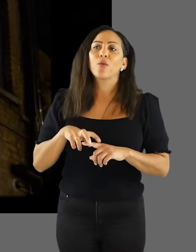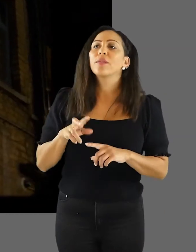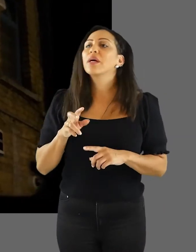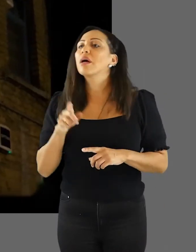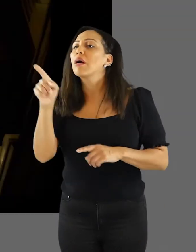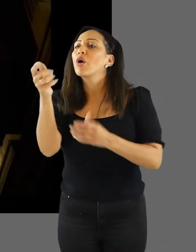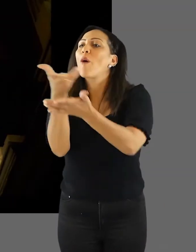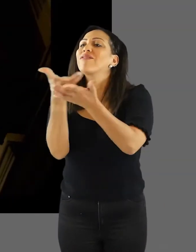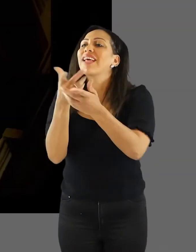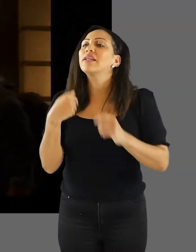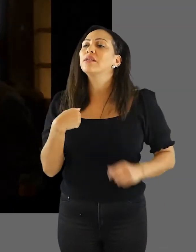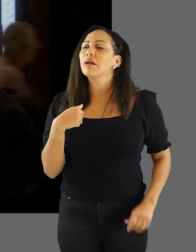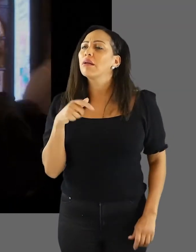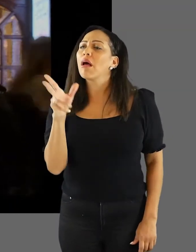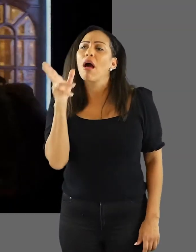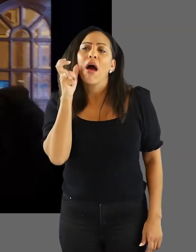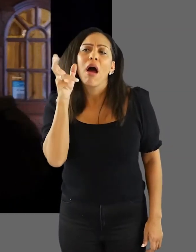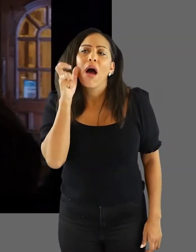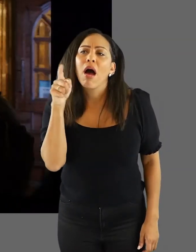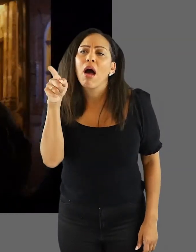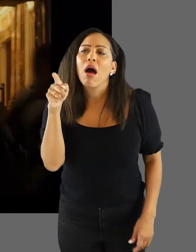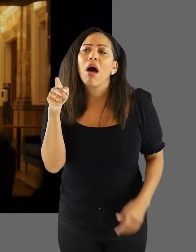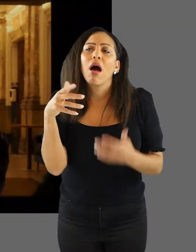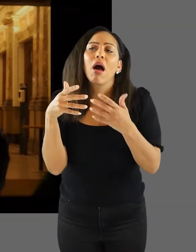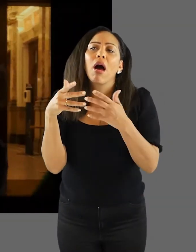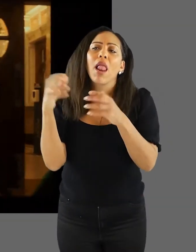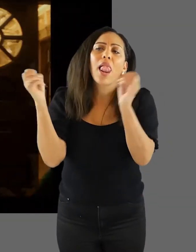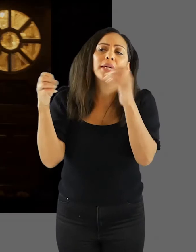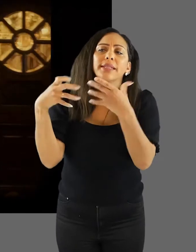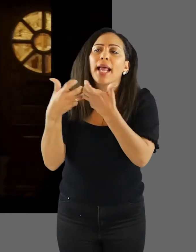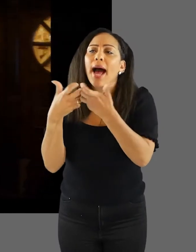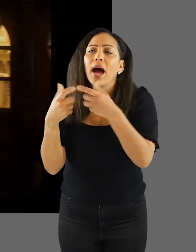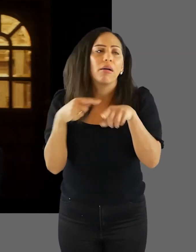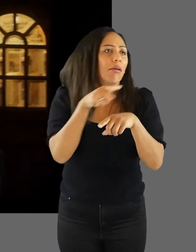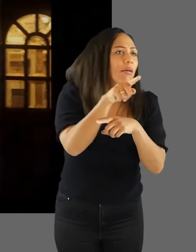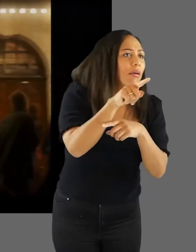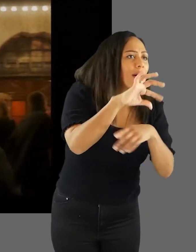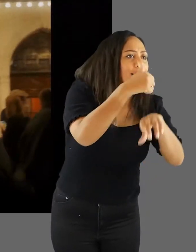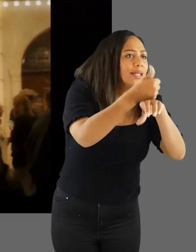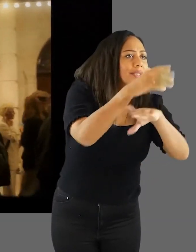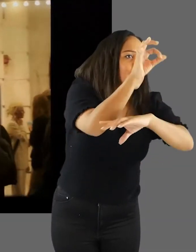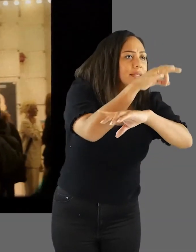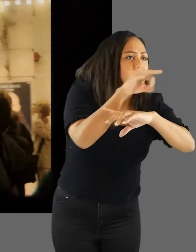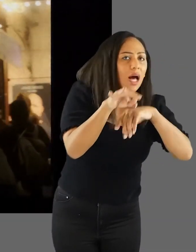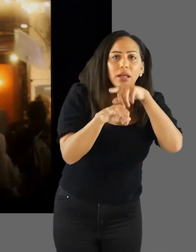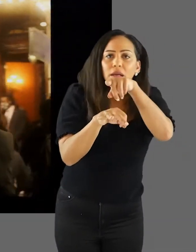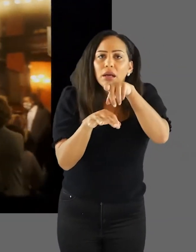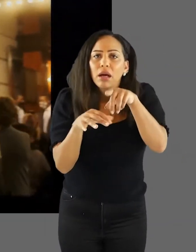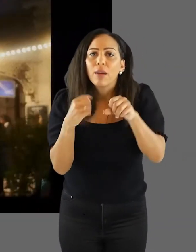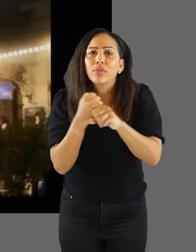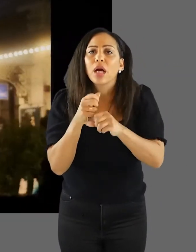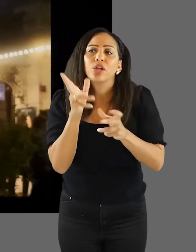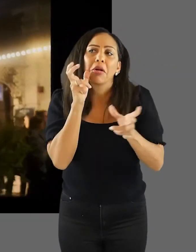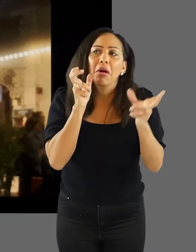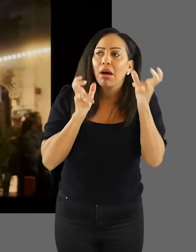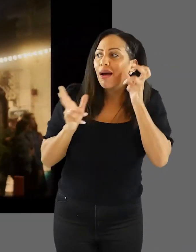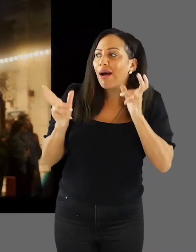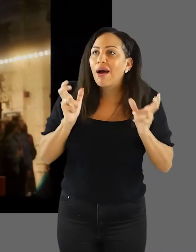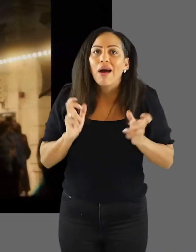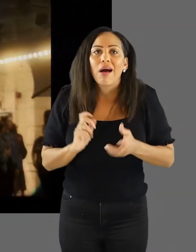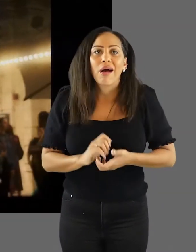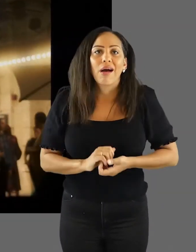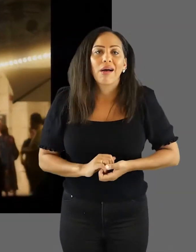That was a frustrating point of my life, but I knew I had to wait. So my education continued at the back